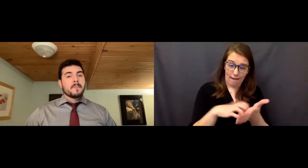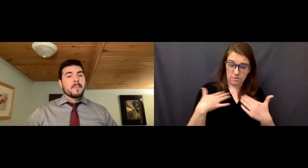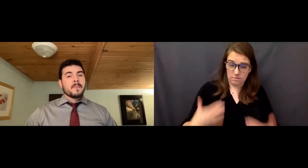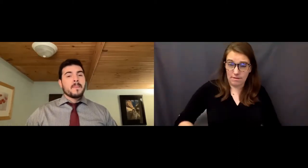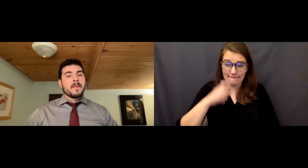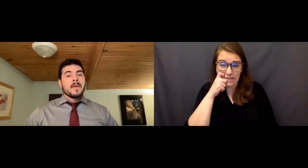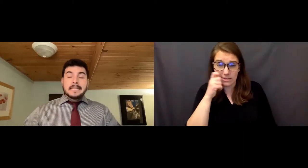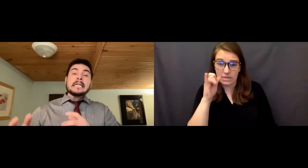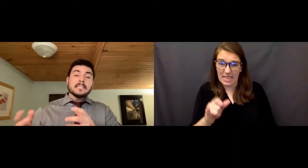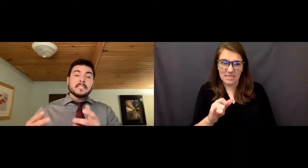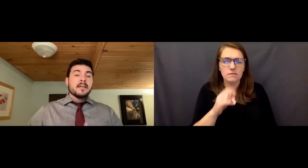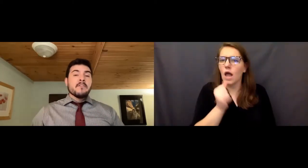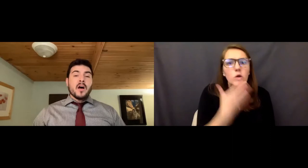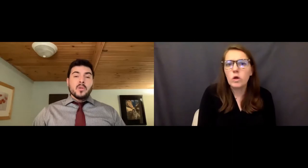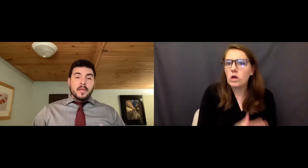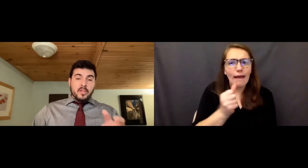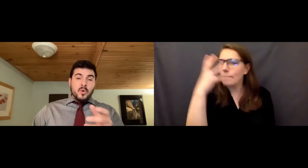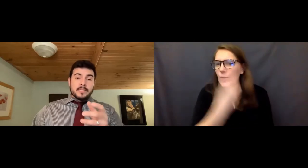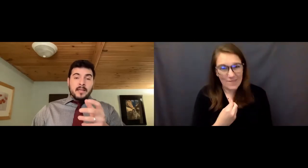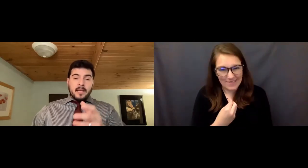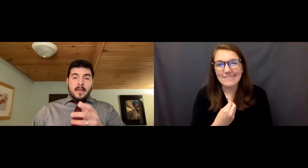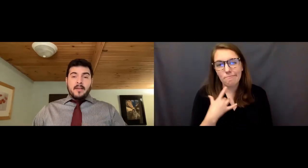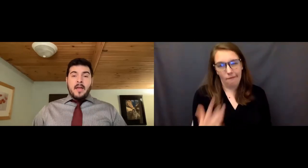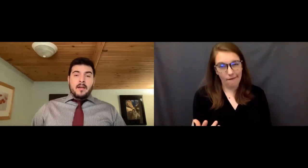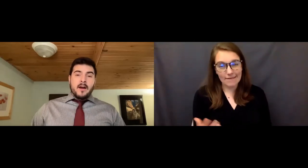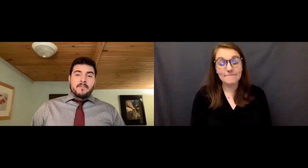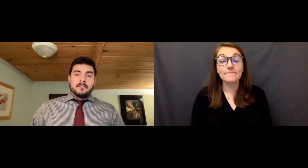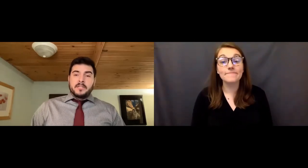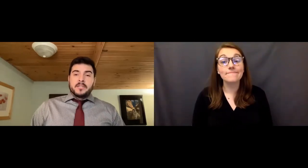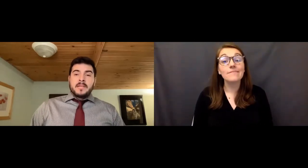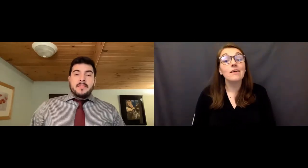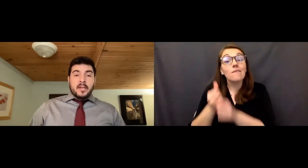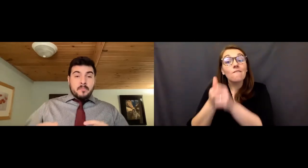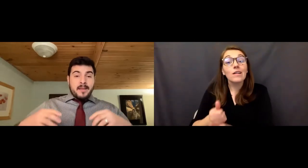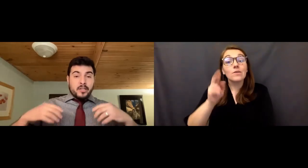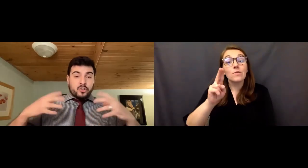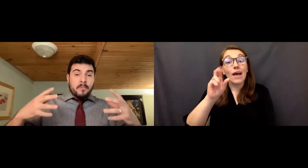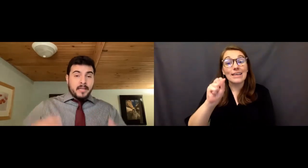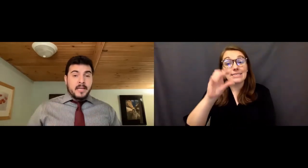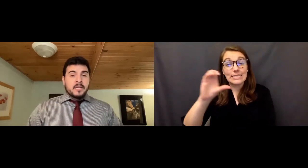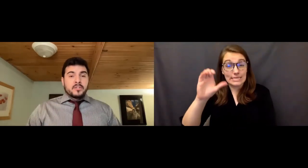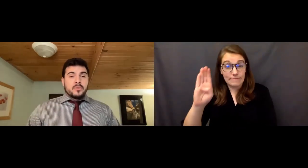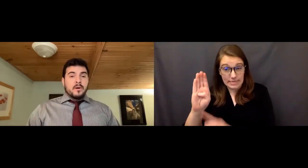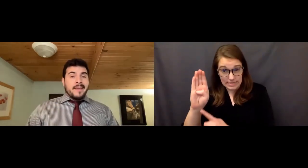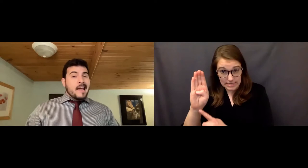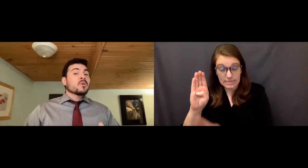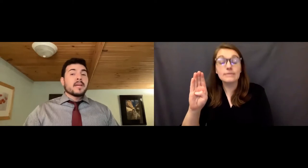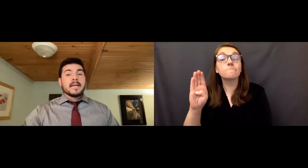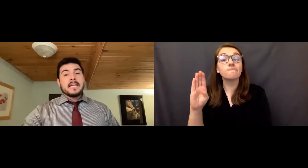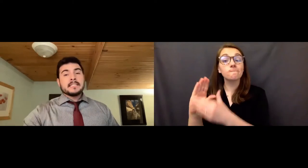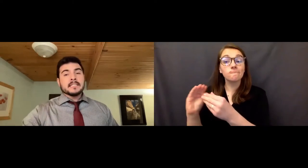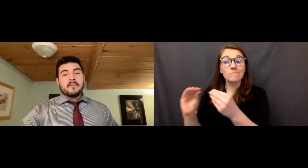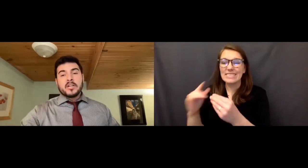beautiful. A tendency following the U.S. Catholic Conference of Bishops that could be attributed to